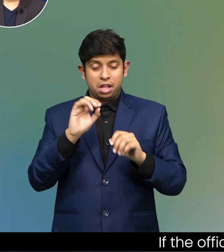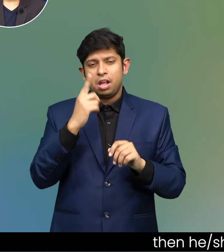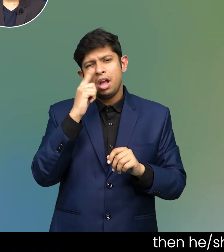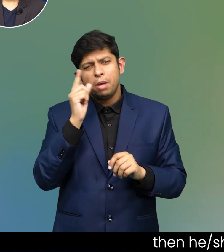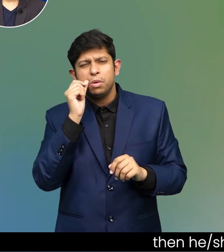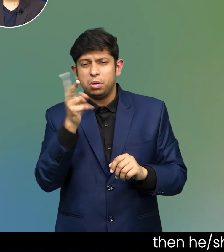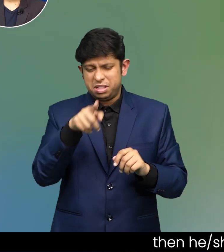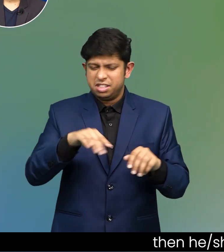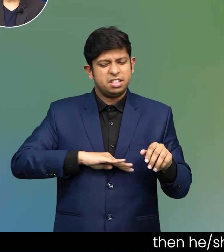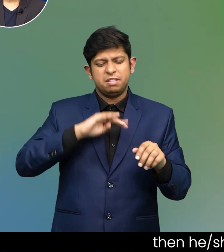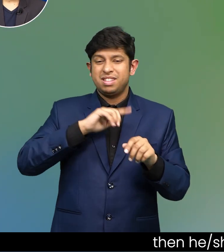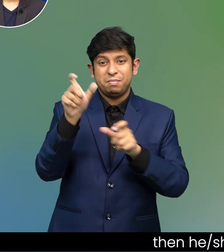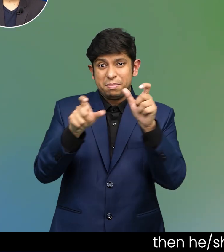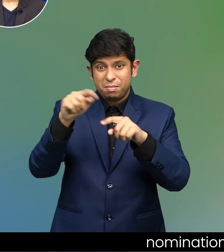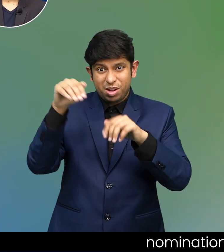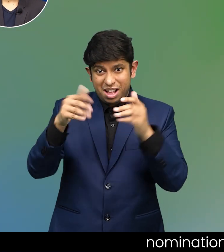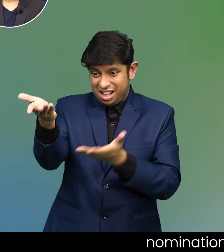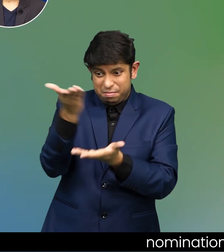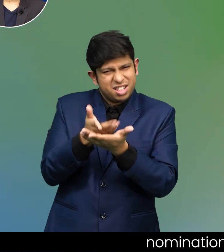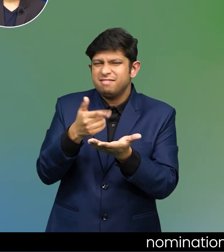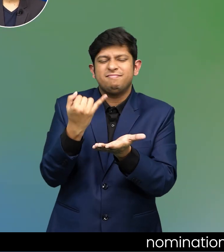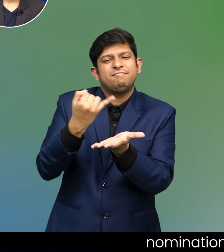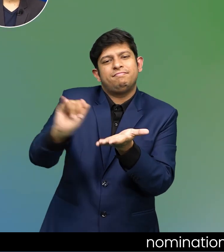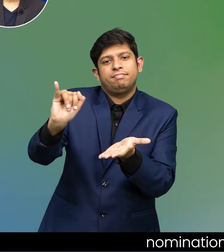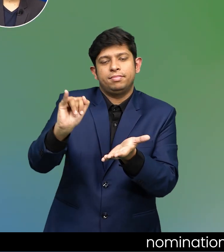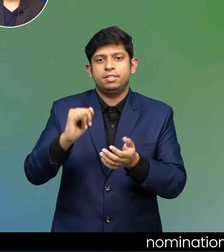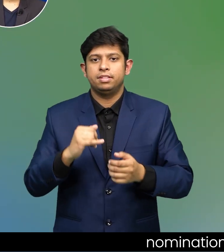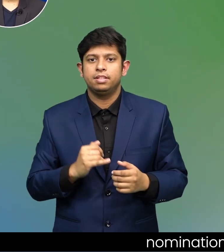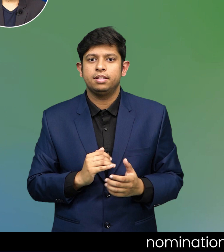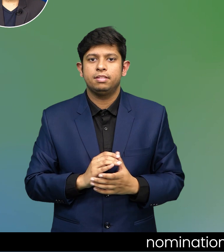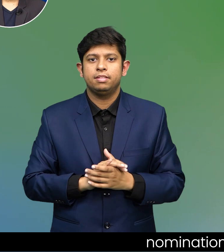dissatisfied, then he or she may reject the nomination of the candidate.